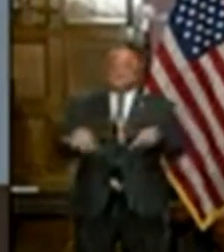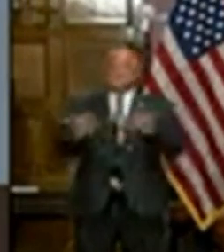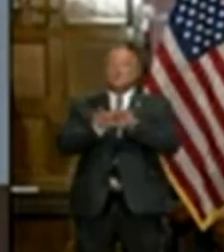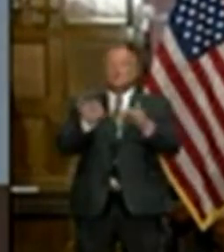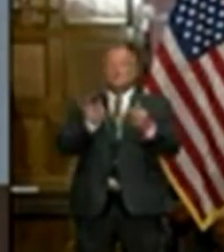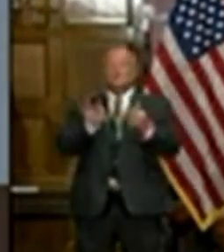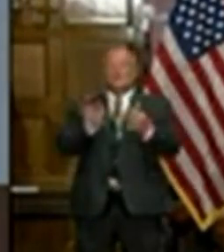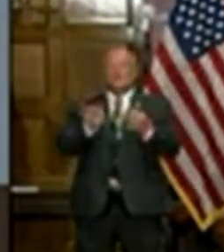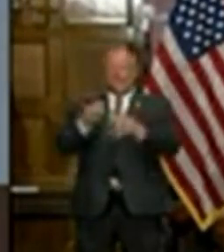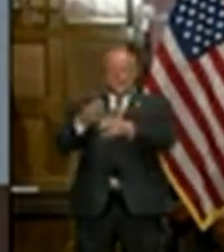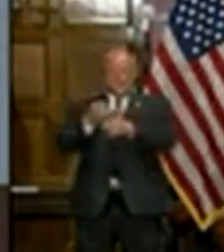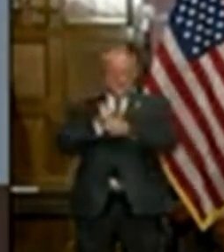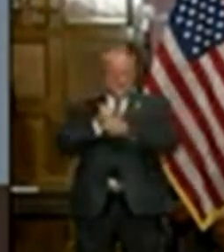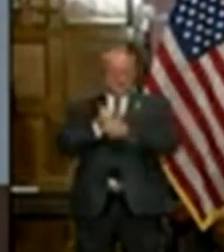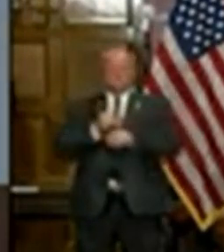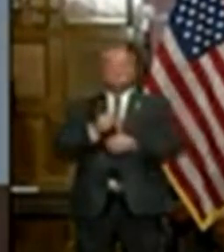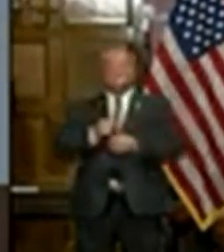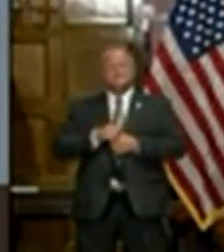received.